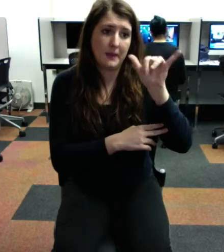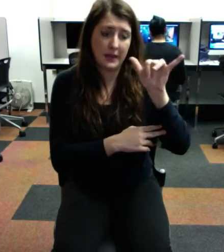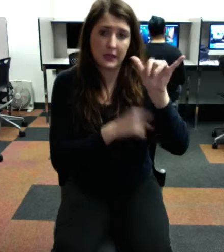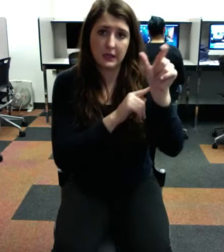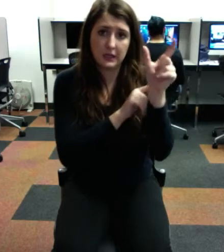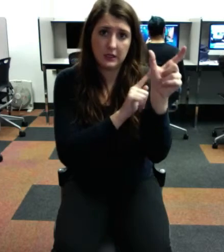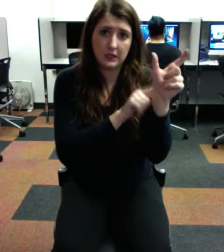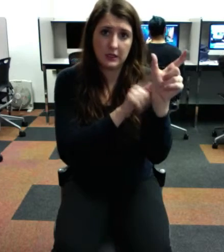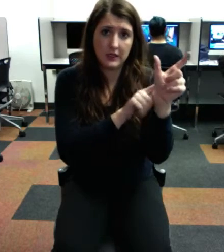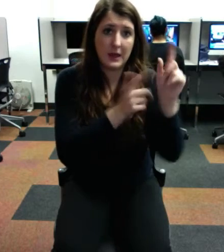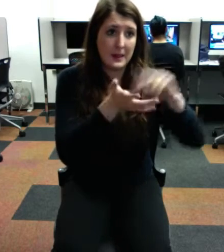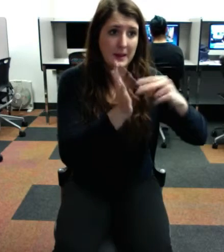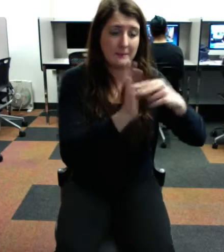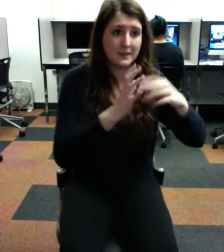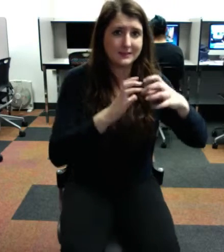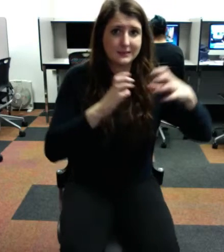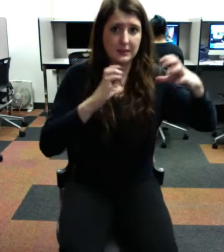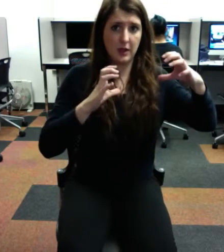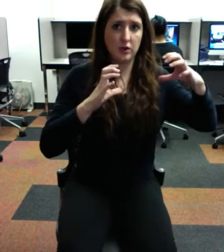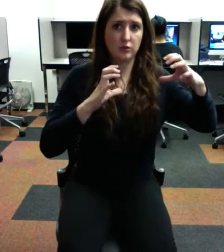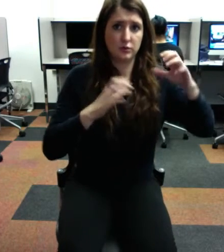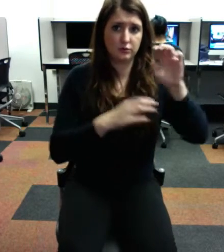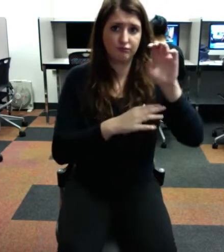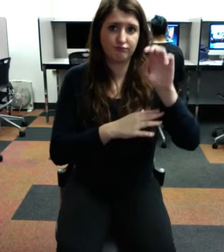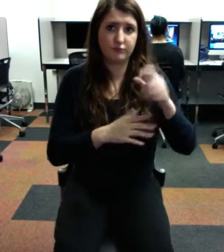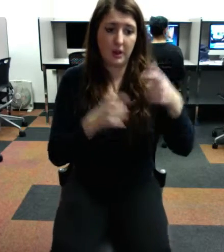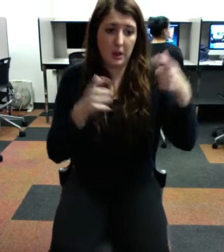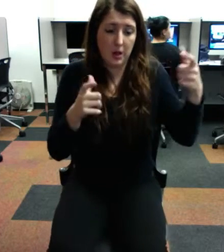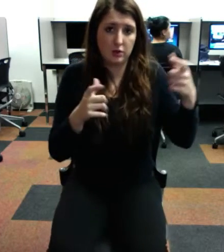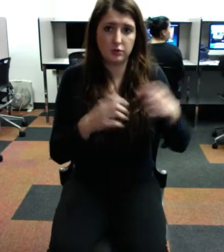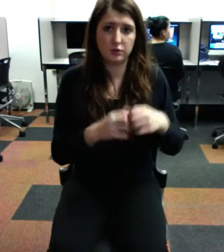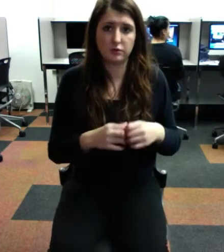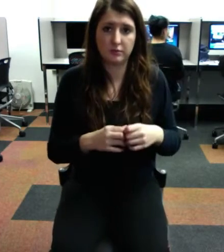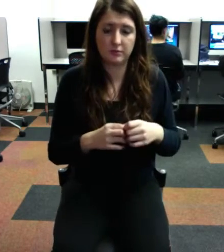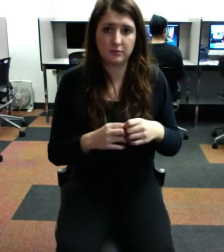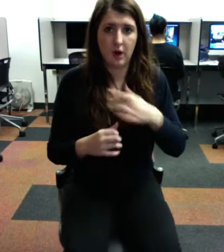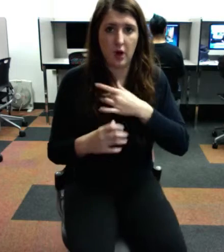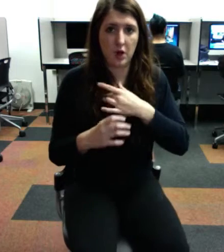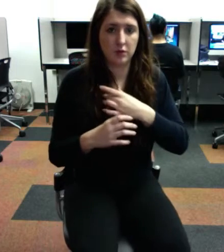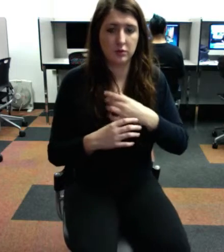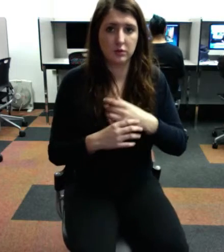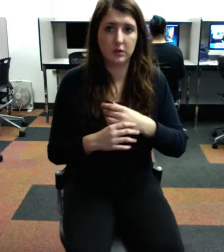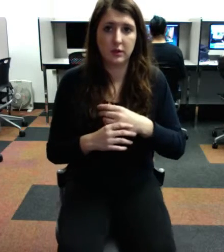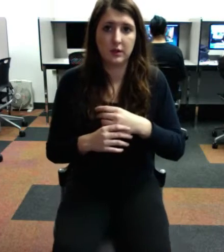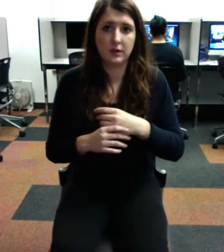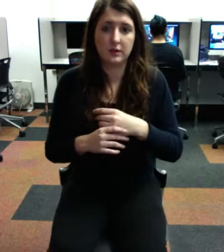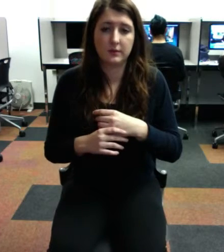Megaly means enlargement. The next element is the main element of the term, which is called the word